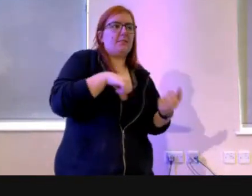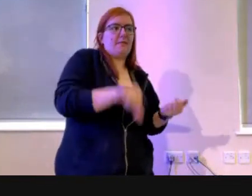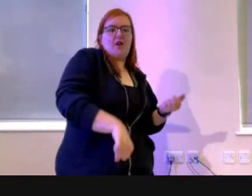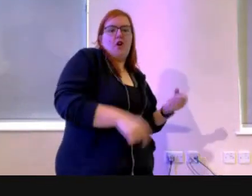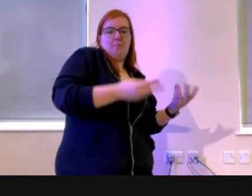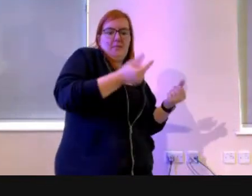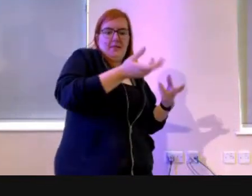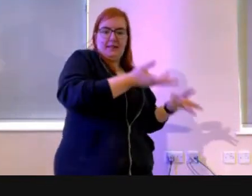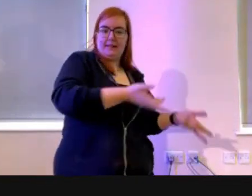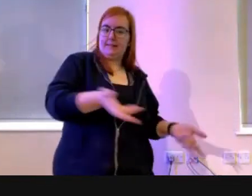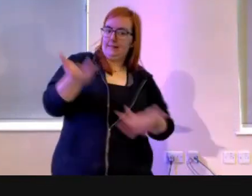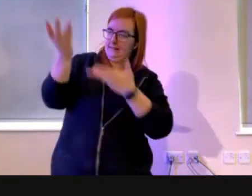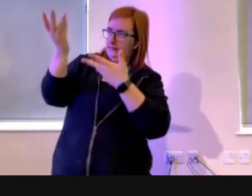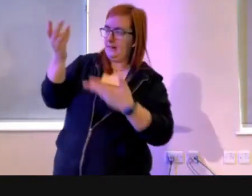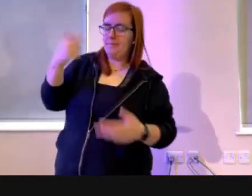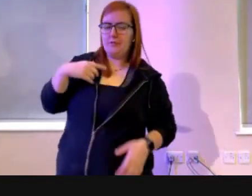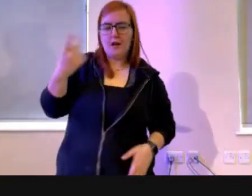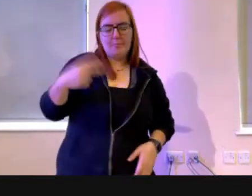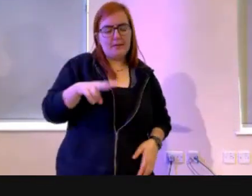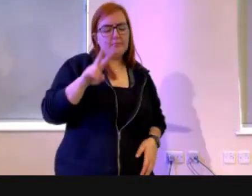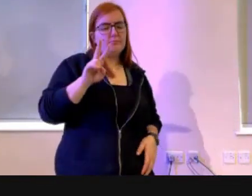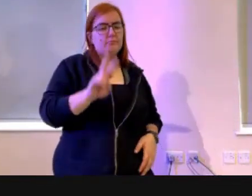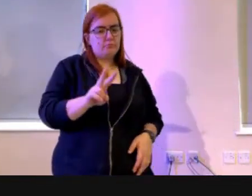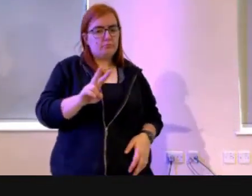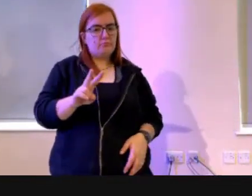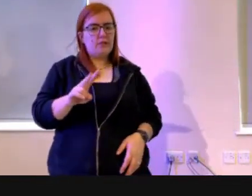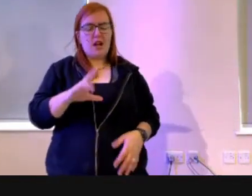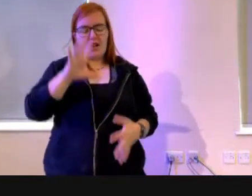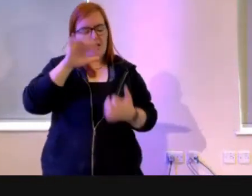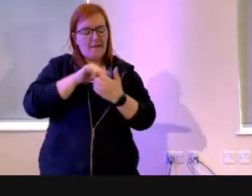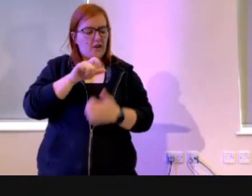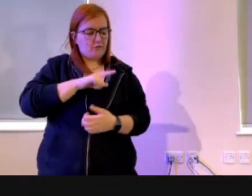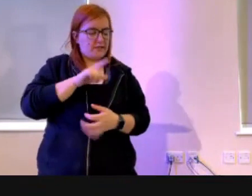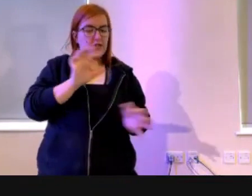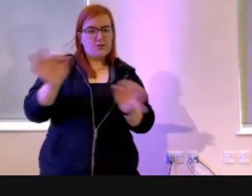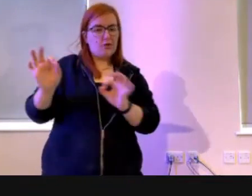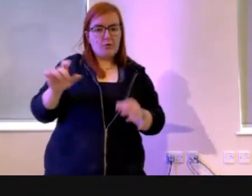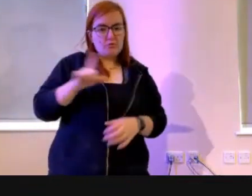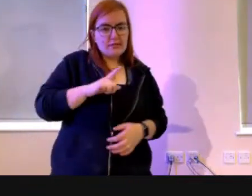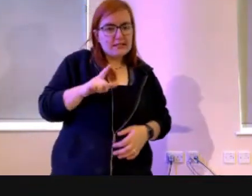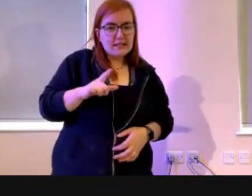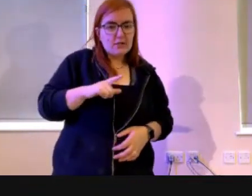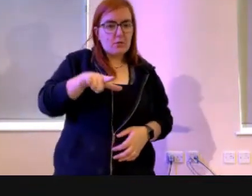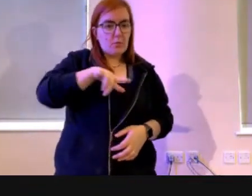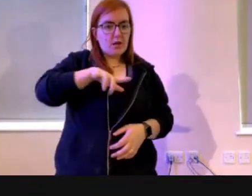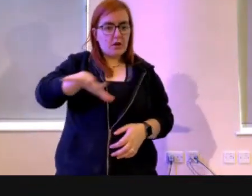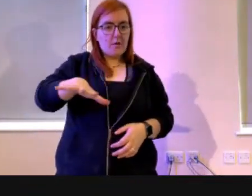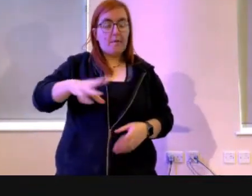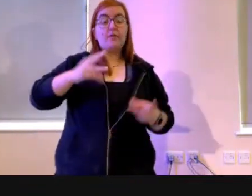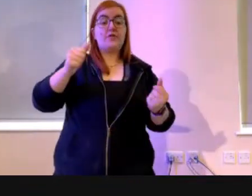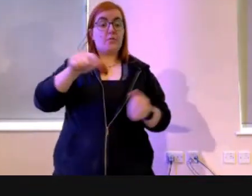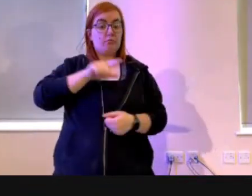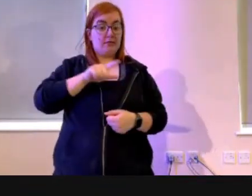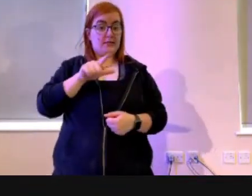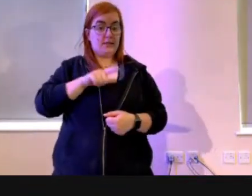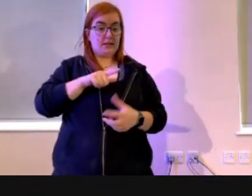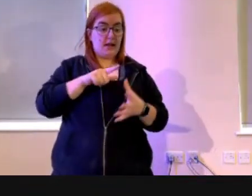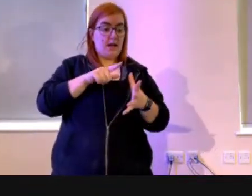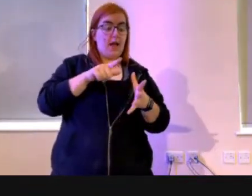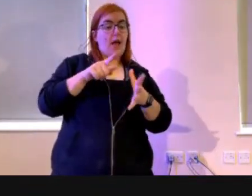And I don't know why. I've looked at this. I look for a reason. I can't find a reason. No one's got a reason. Because it doesn't say in the Bible. But for some reason, Abel's sacrifice